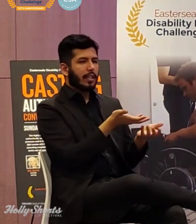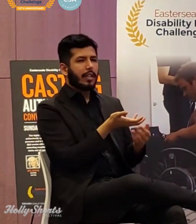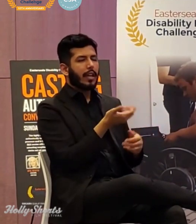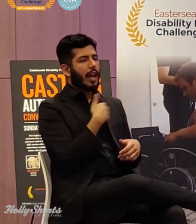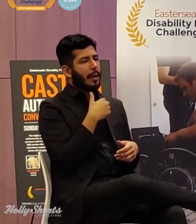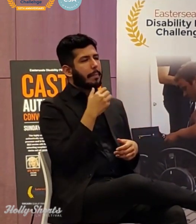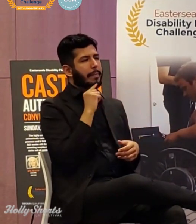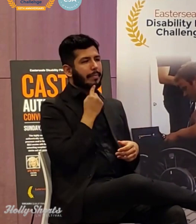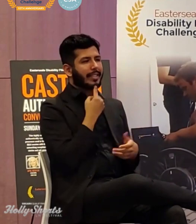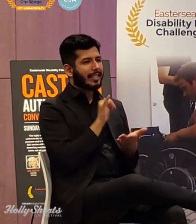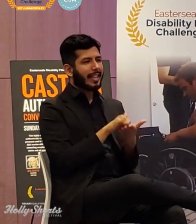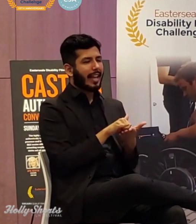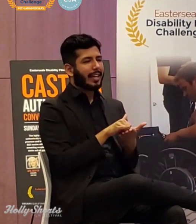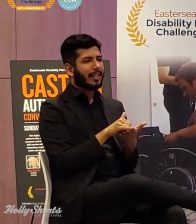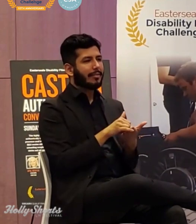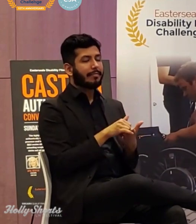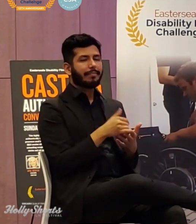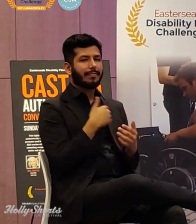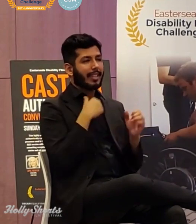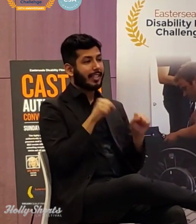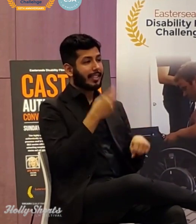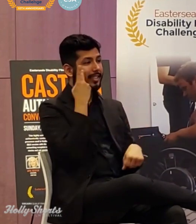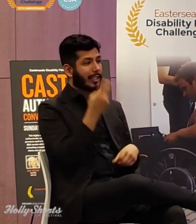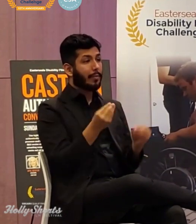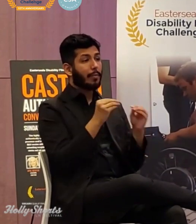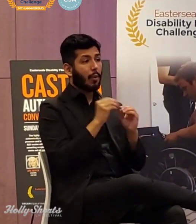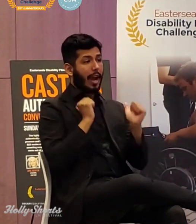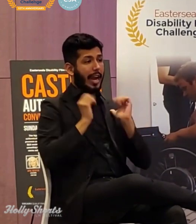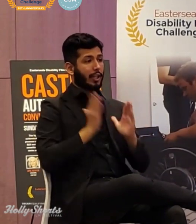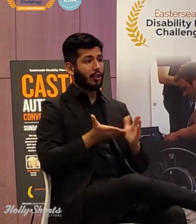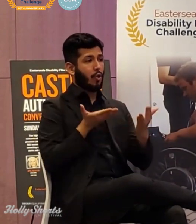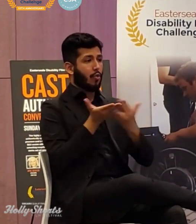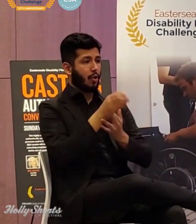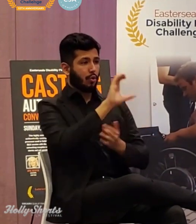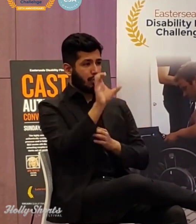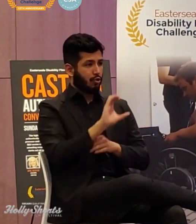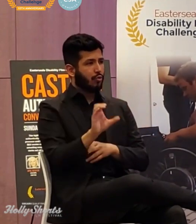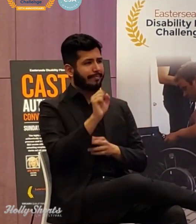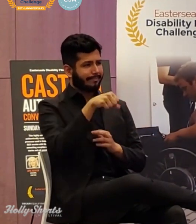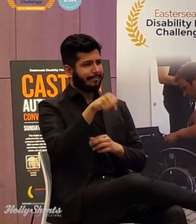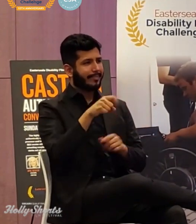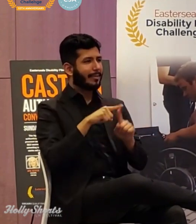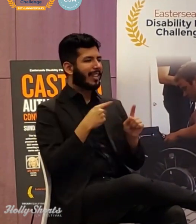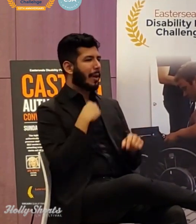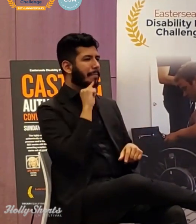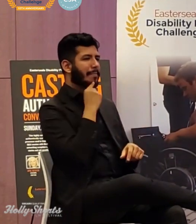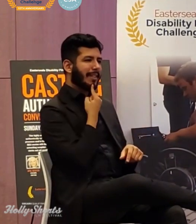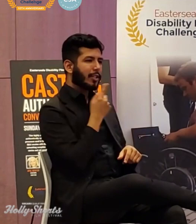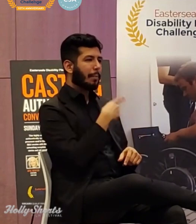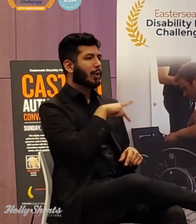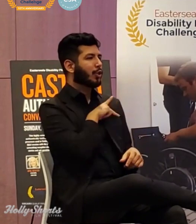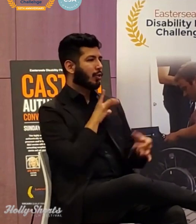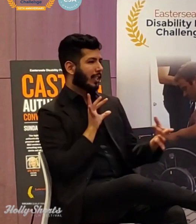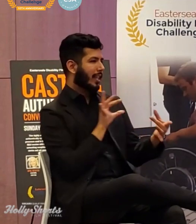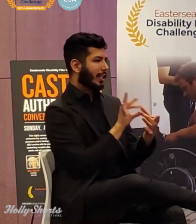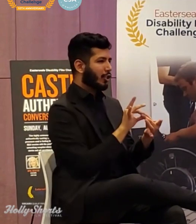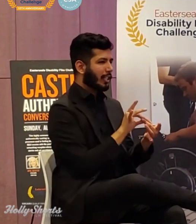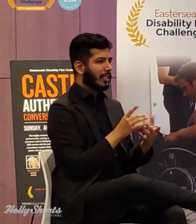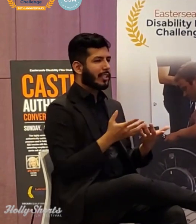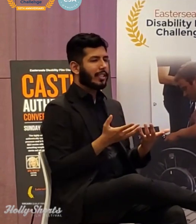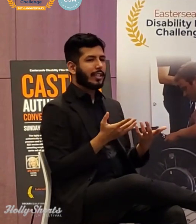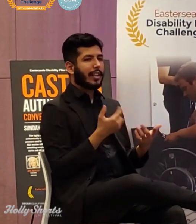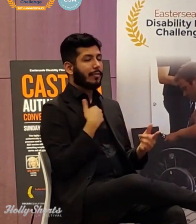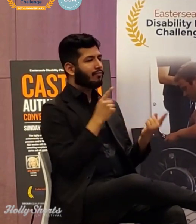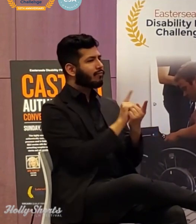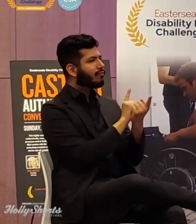that. I mean, I can see a lot more actors now, but I do miss that personal connection. I mean, people like Eileen and, you know, other